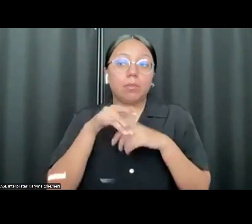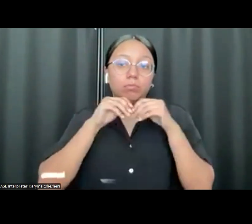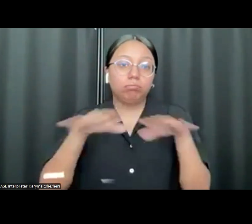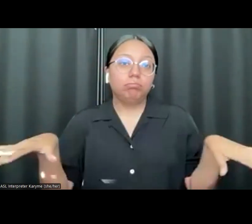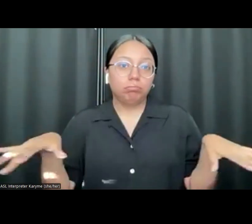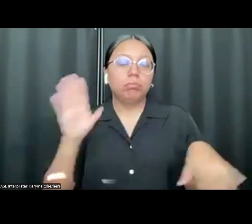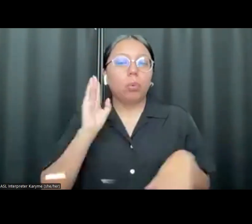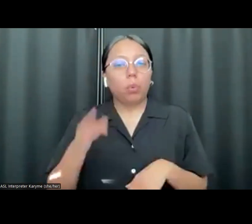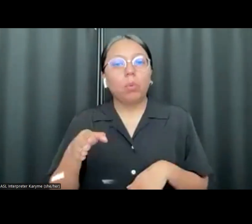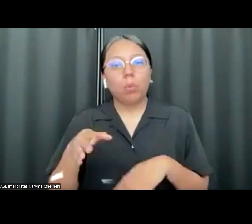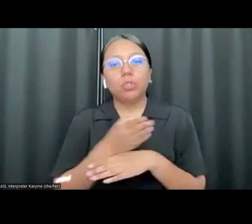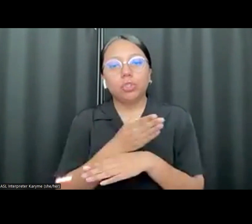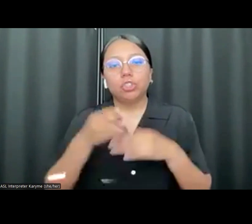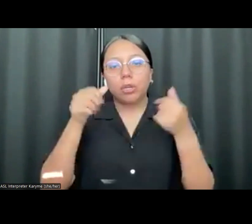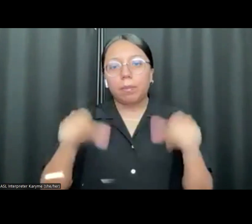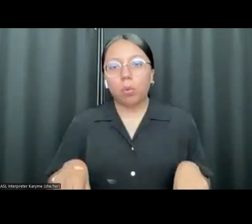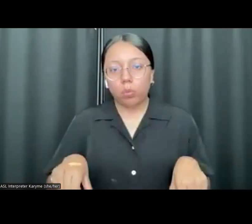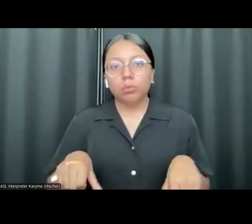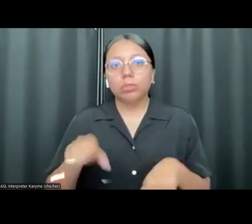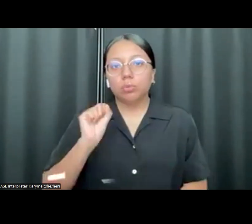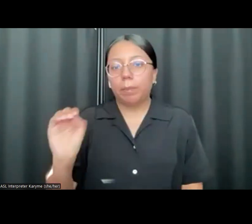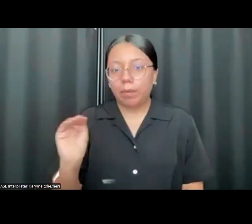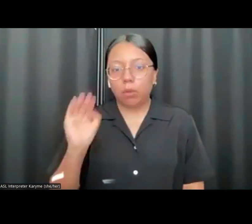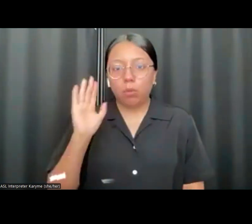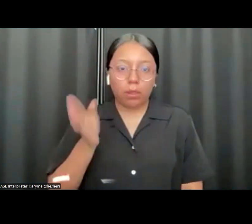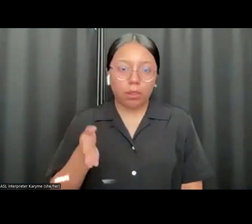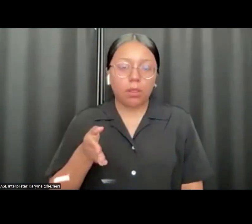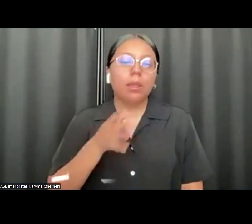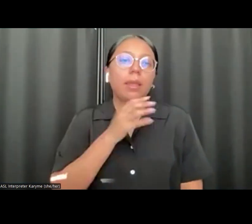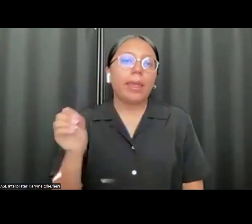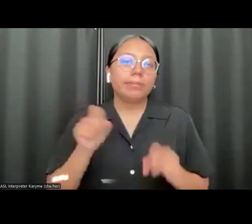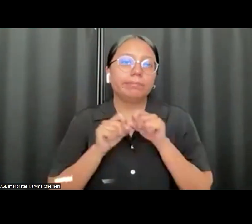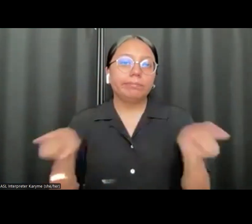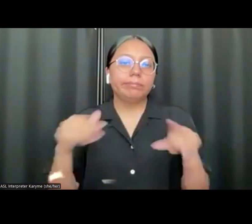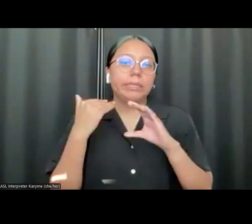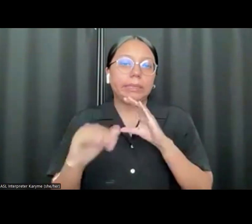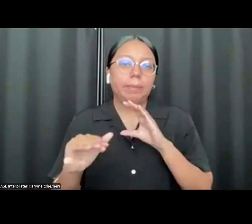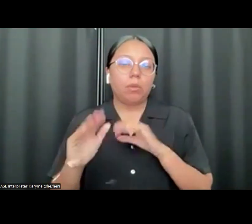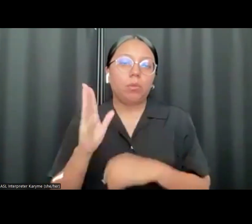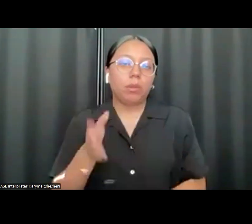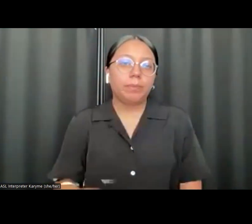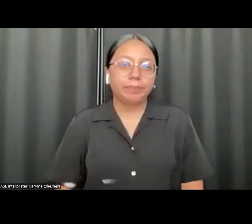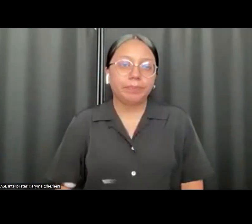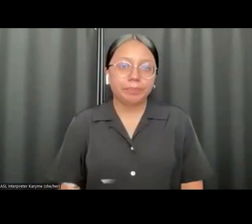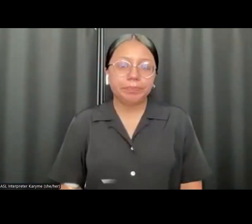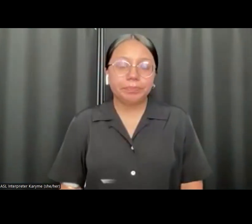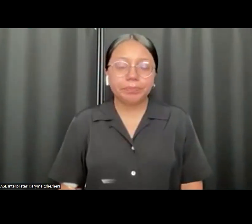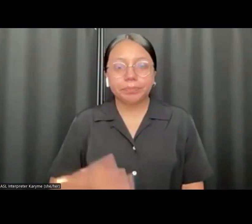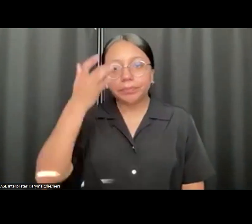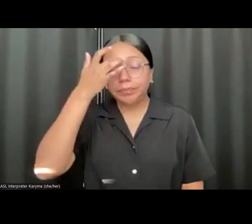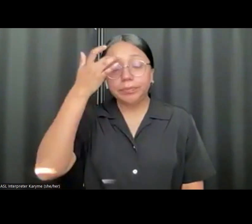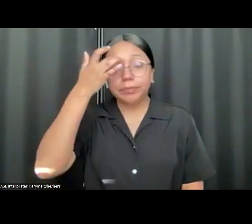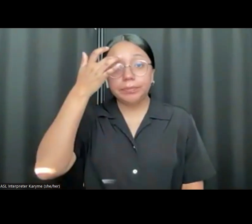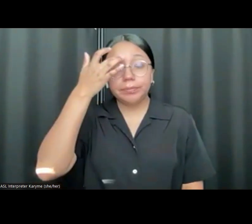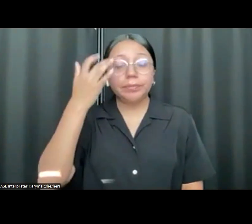this on social media and send out an email. So with all of this in mind, and without further ado, I will pass